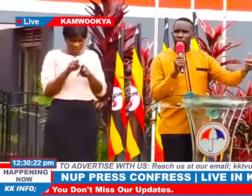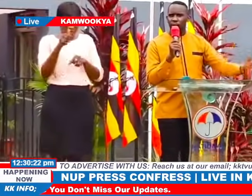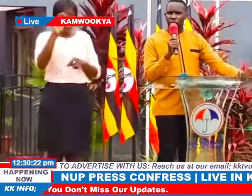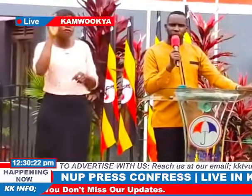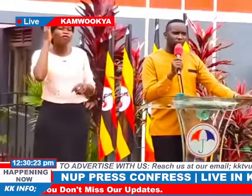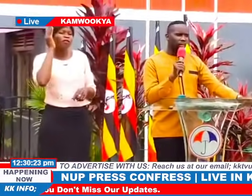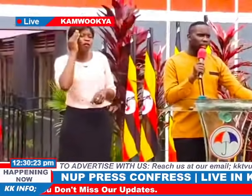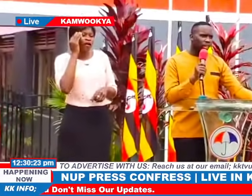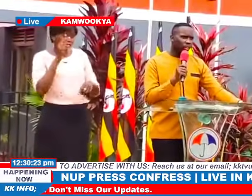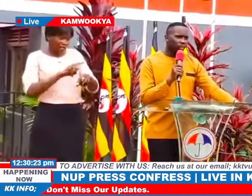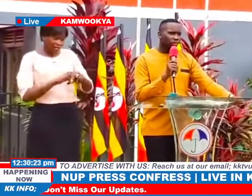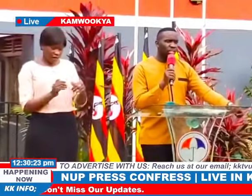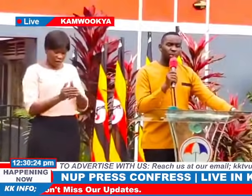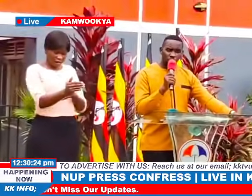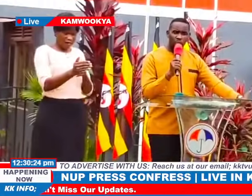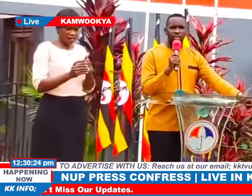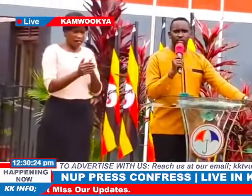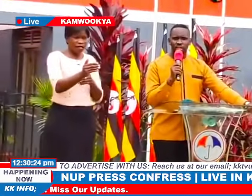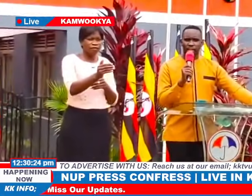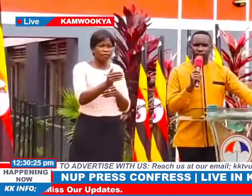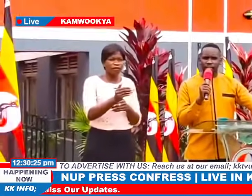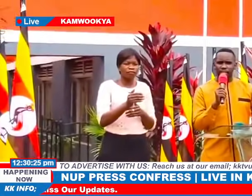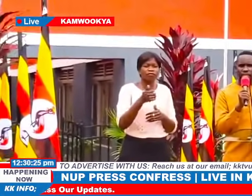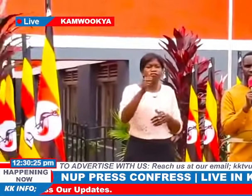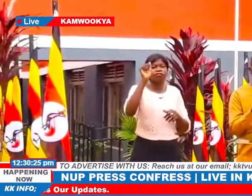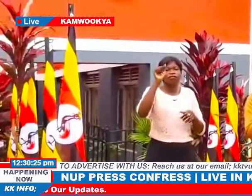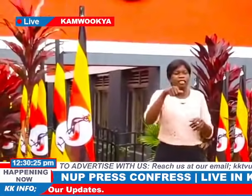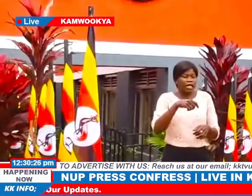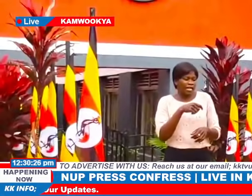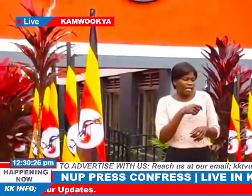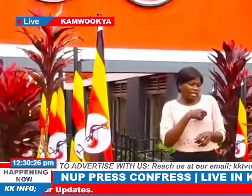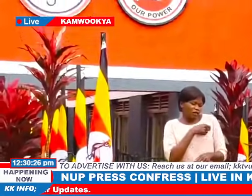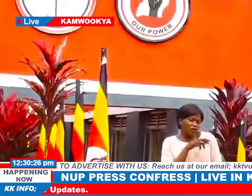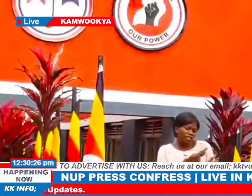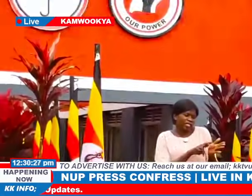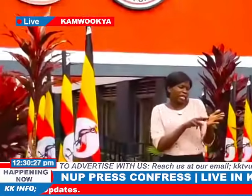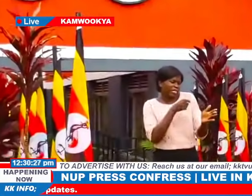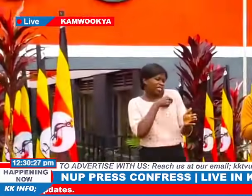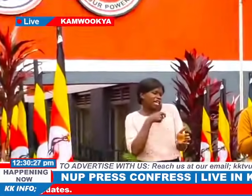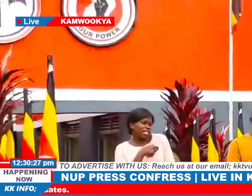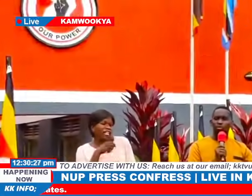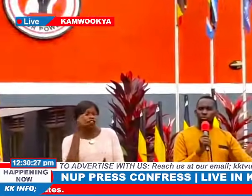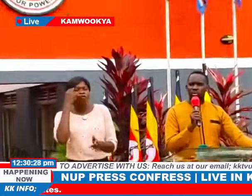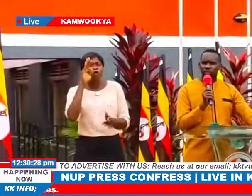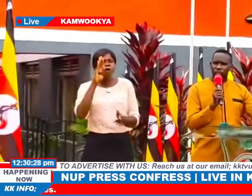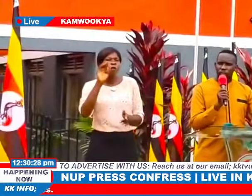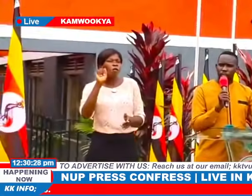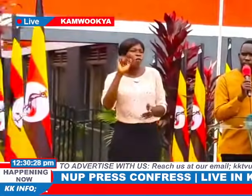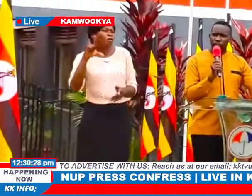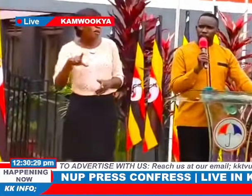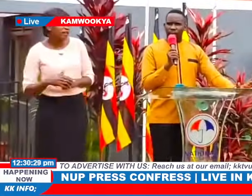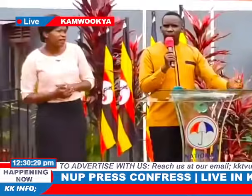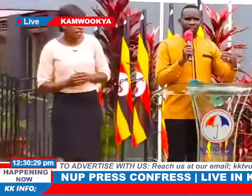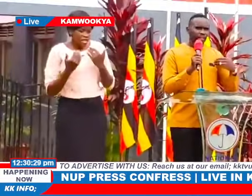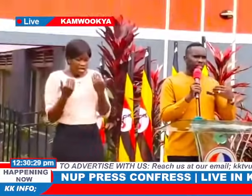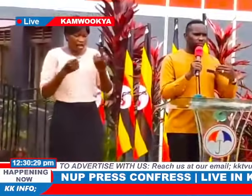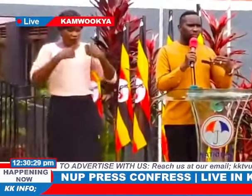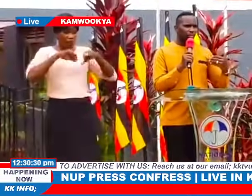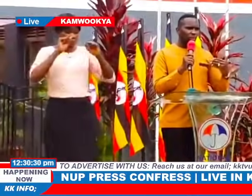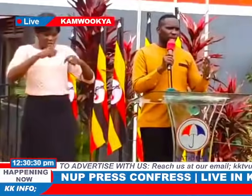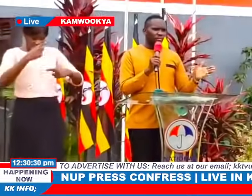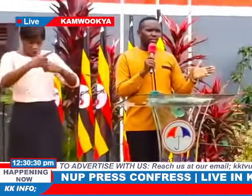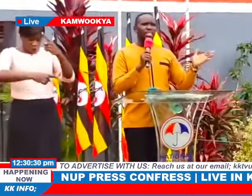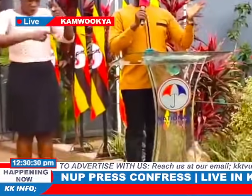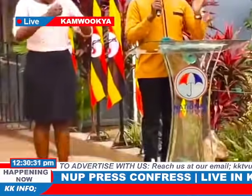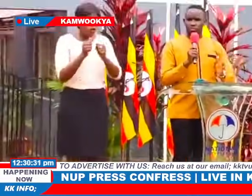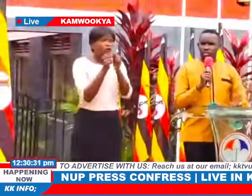time will come when he could be a candidate for bail. So we need to proceed with caution. As NUP,